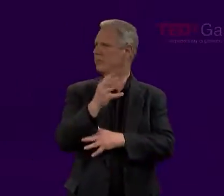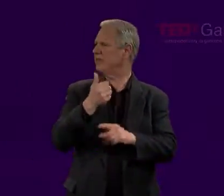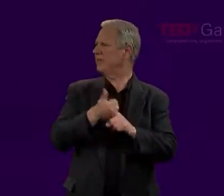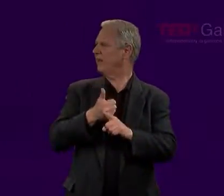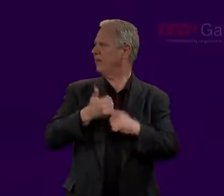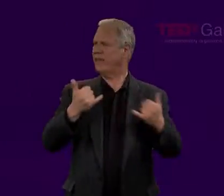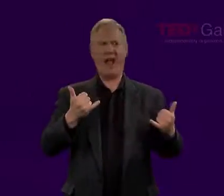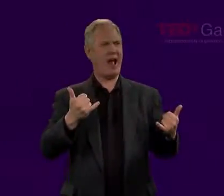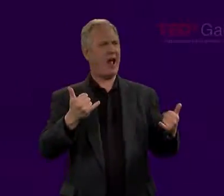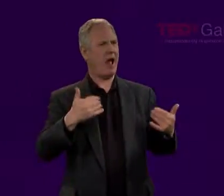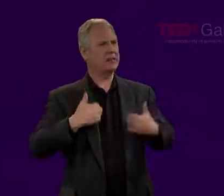The tree